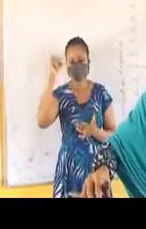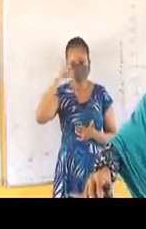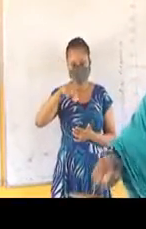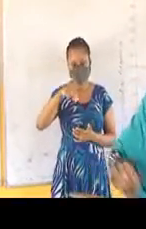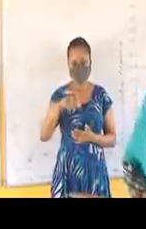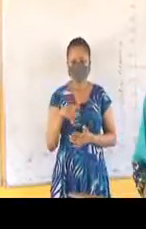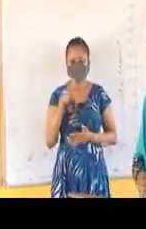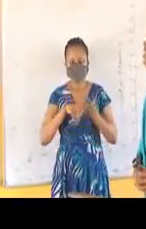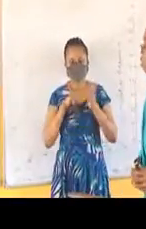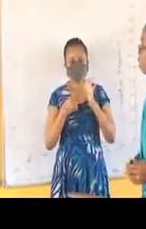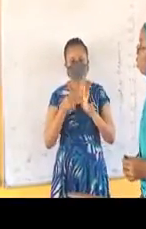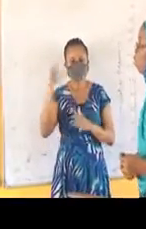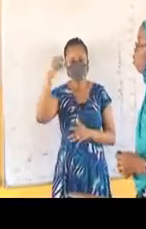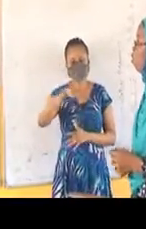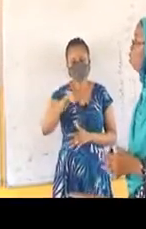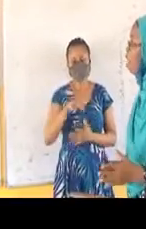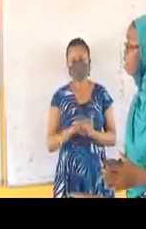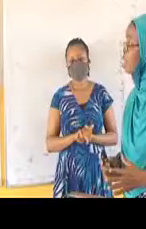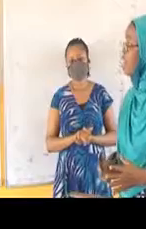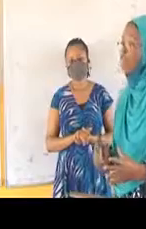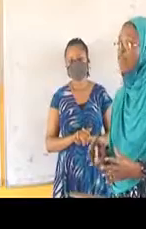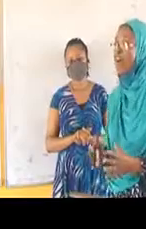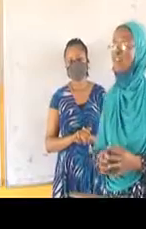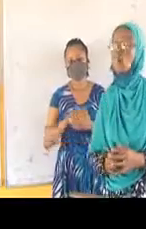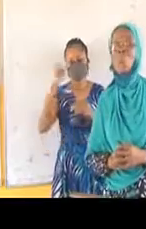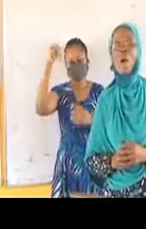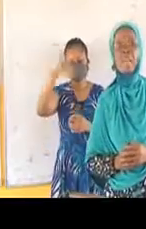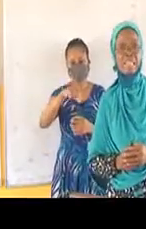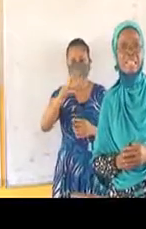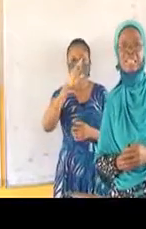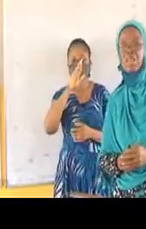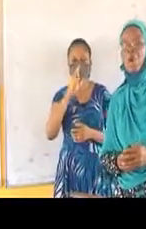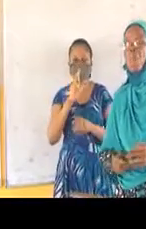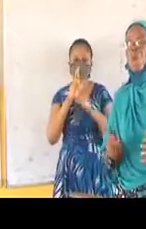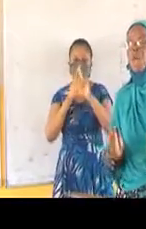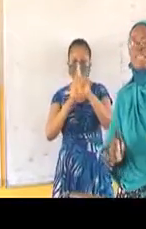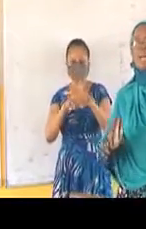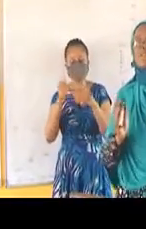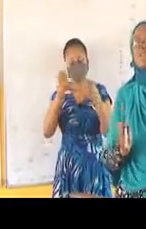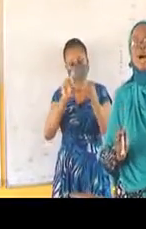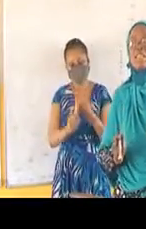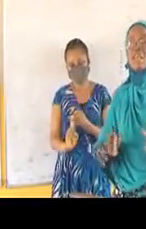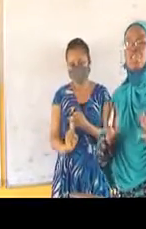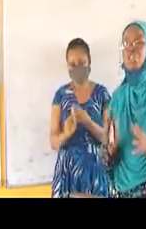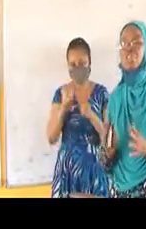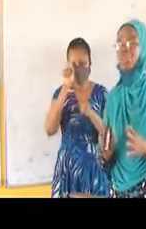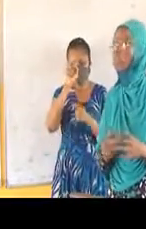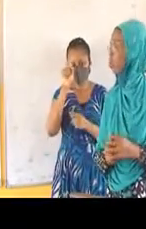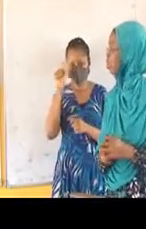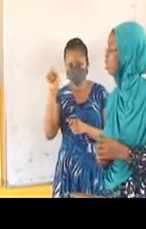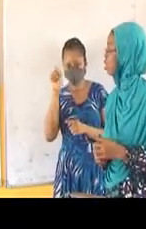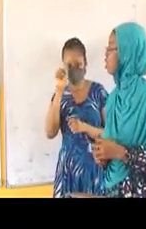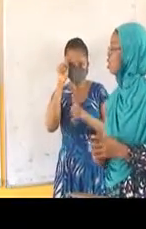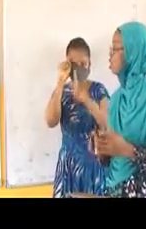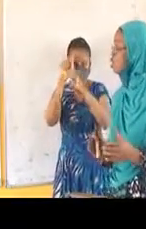What do we mean by quartiles? Quartiles are referring to points that divide a